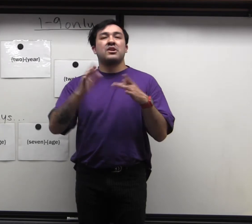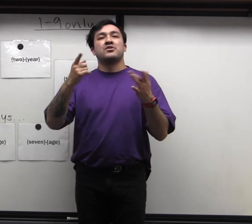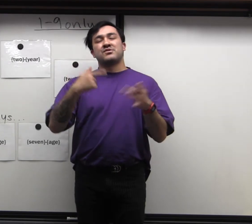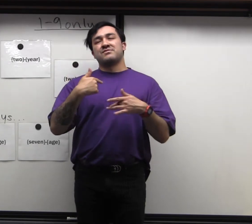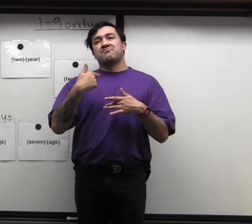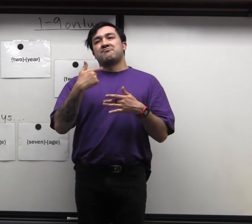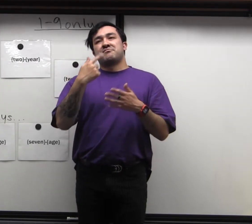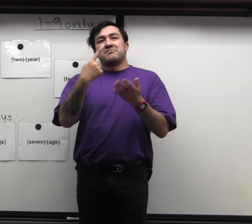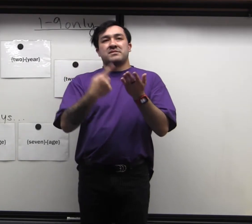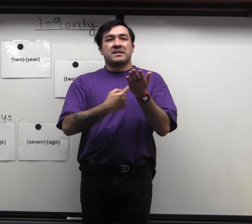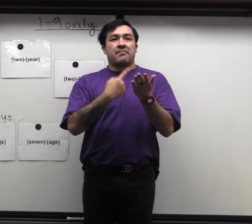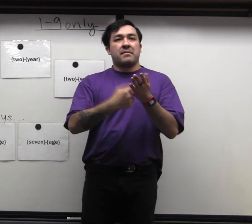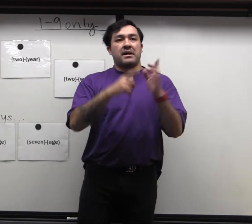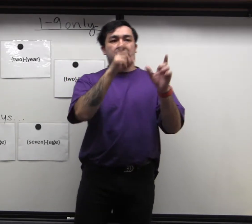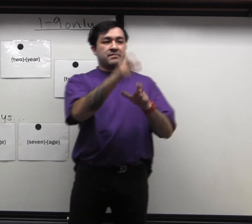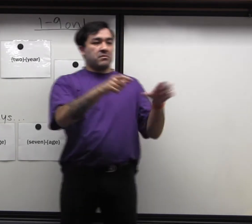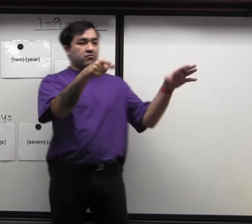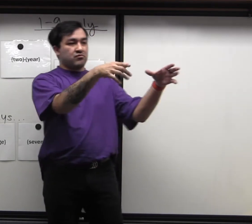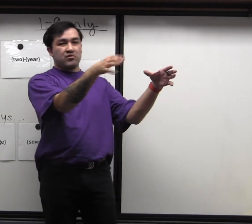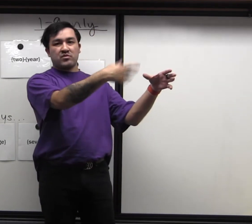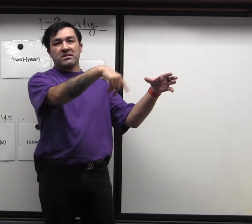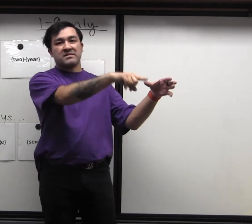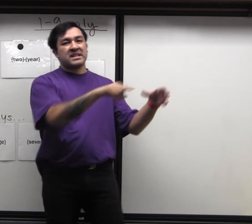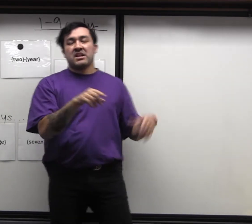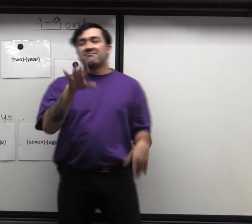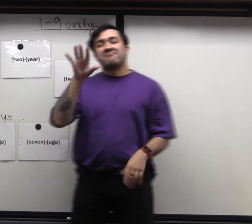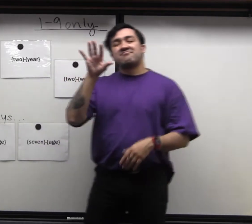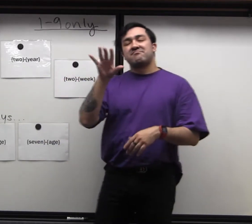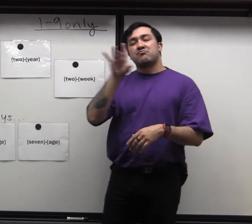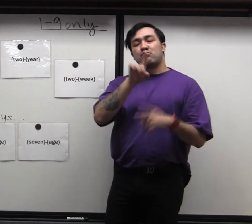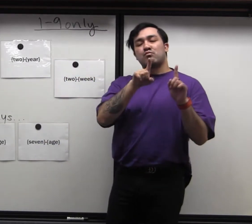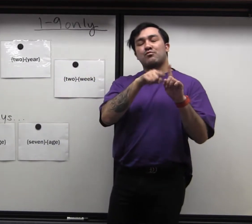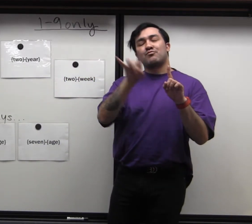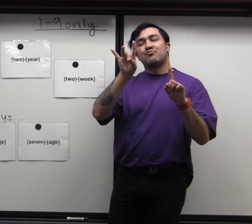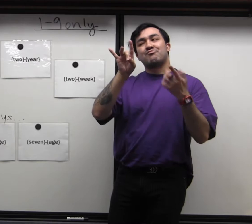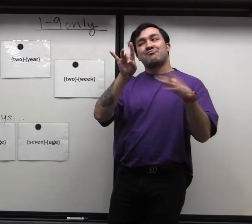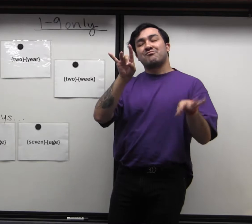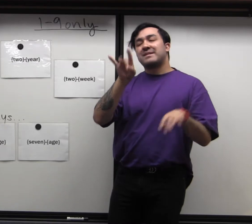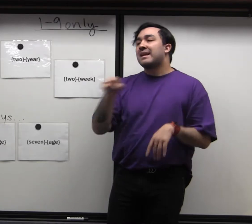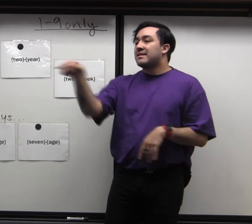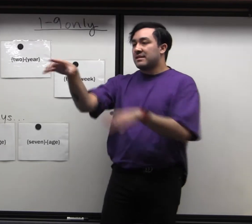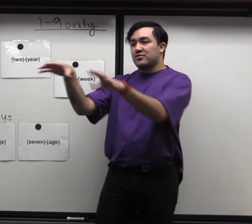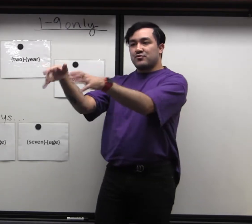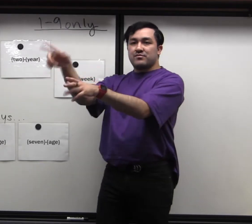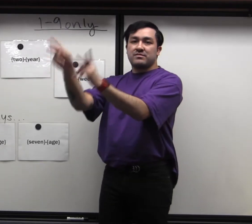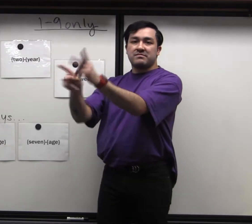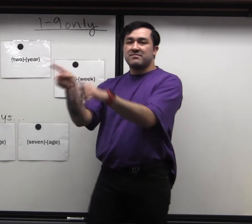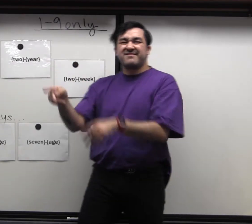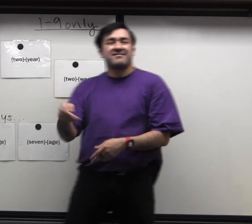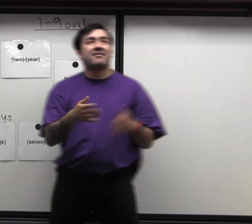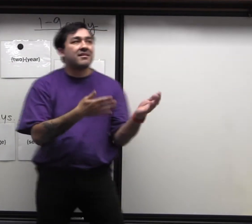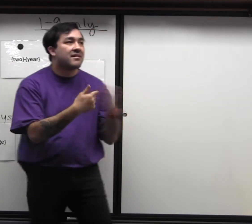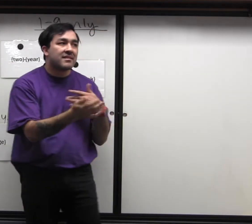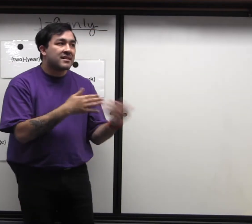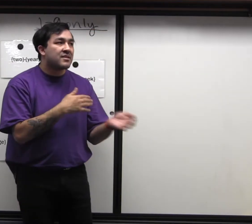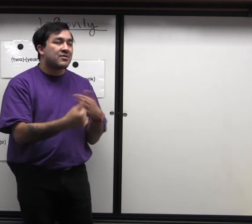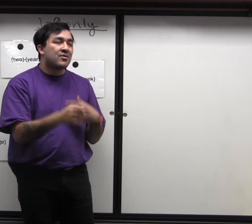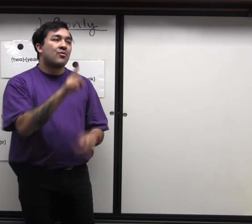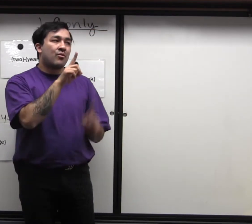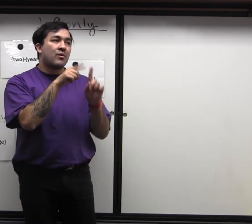index finger can't touch my chin anymore. So there are a group of people who sometimes say, well, no, it's actually 1 through 8, you can't use 9. And there's another